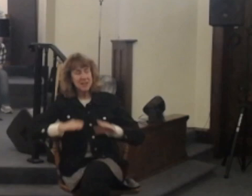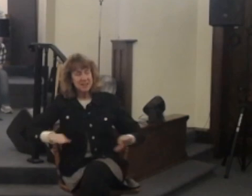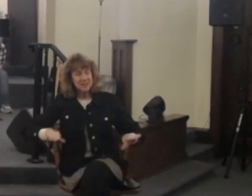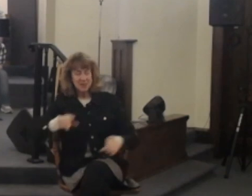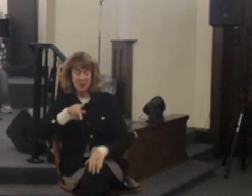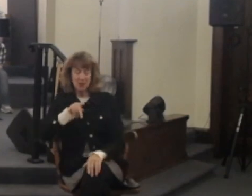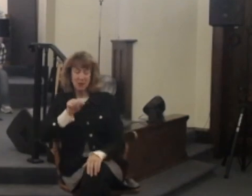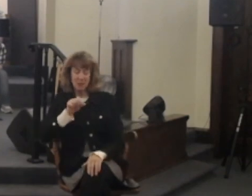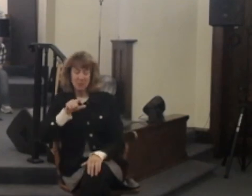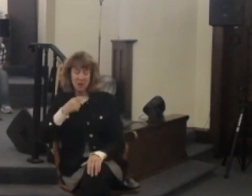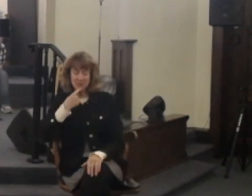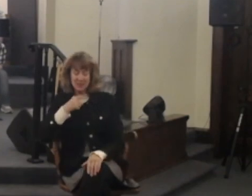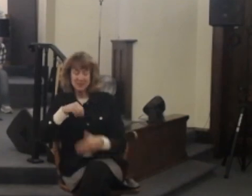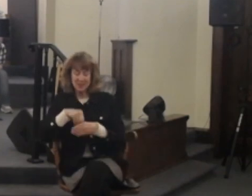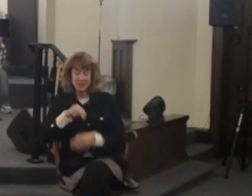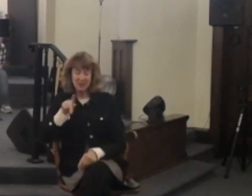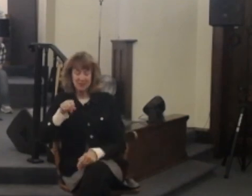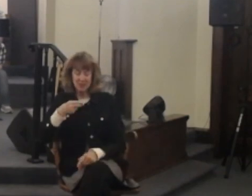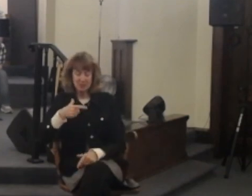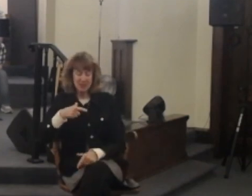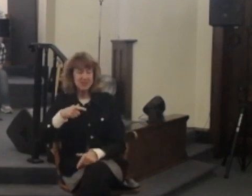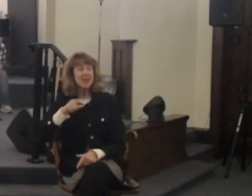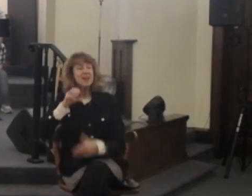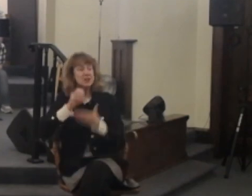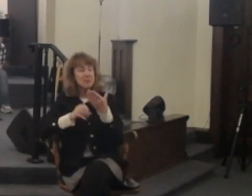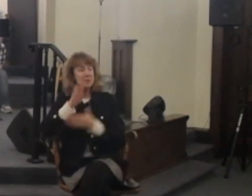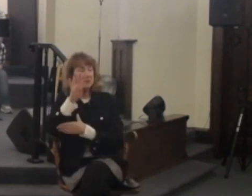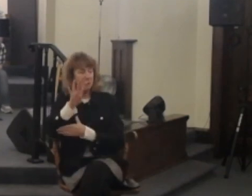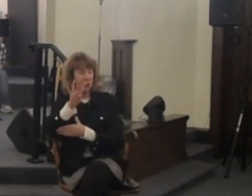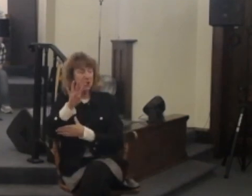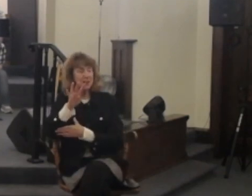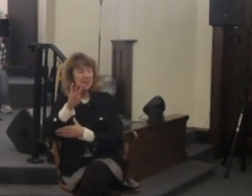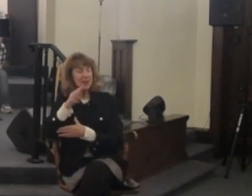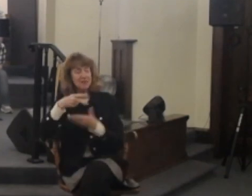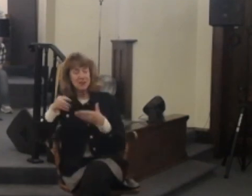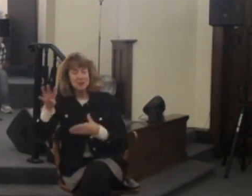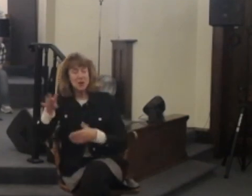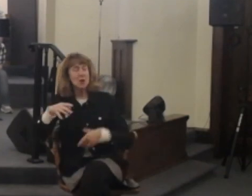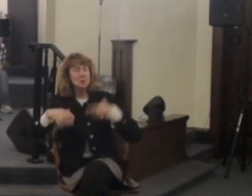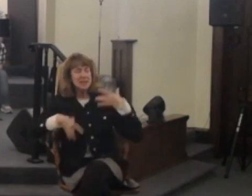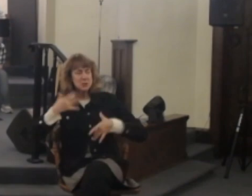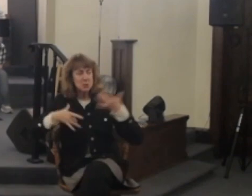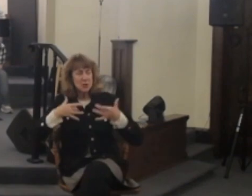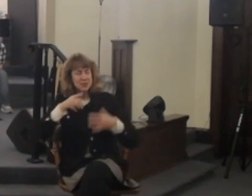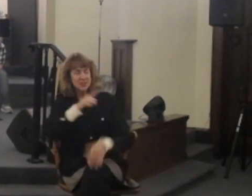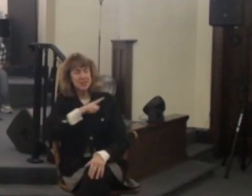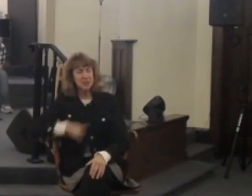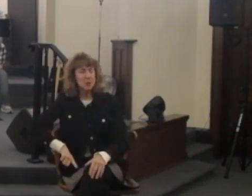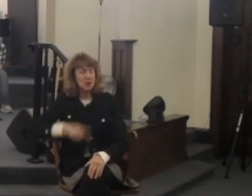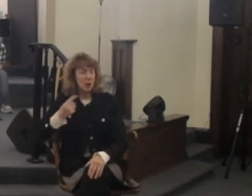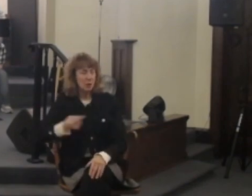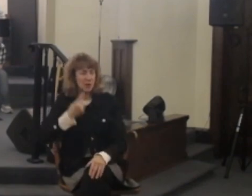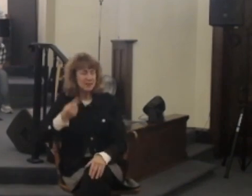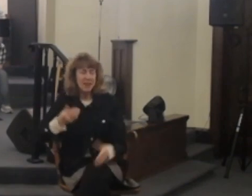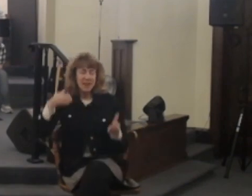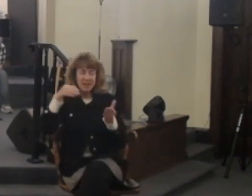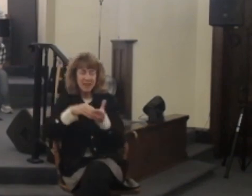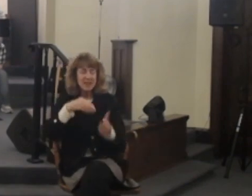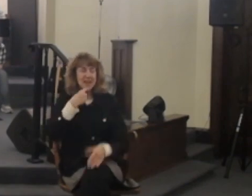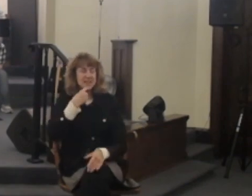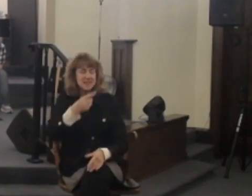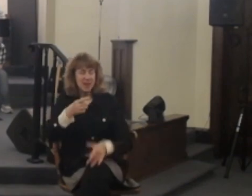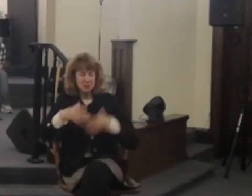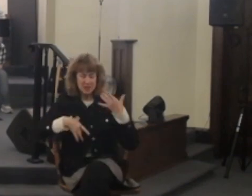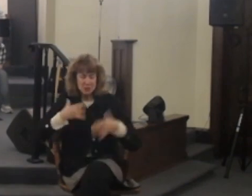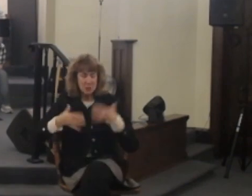in Philippians 4, starting with verse 4, rejoice in the Lord always. Again, I will say rejoice.